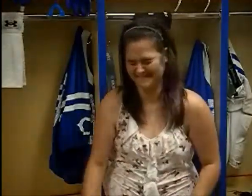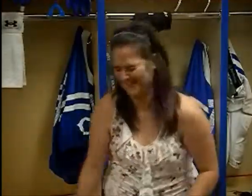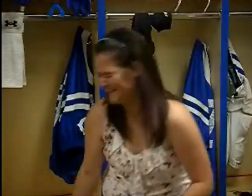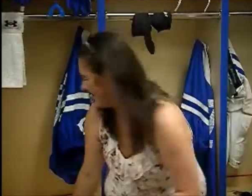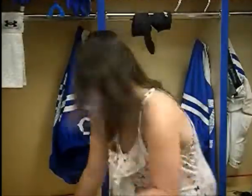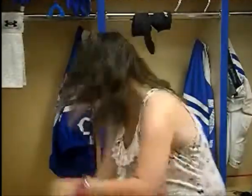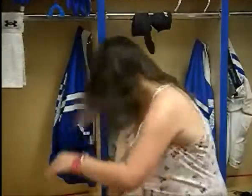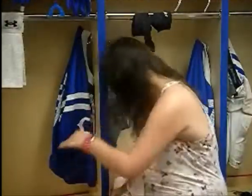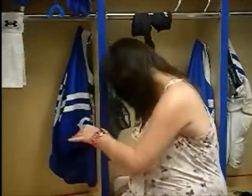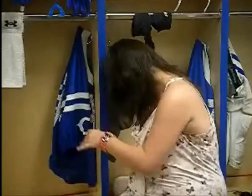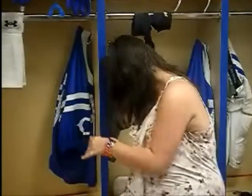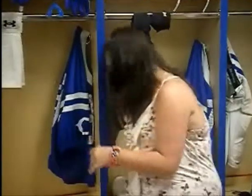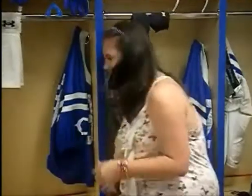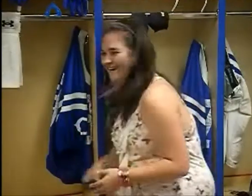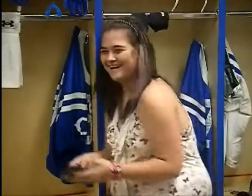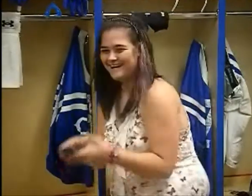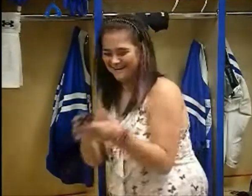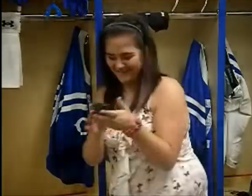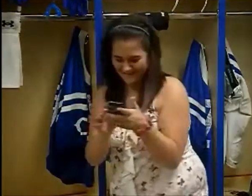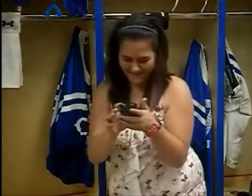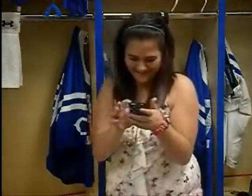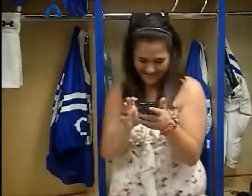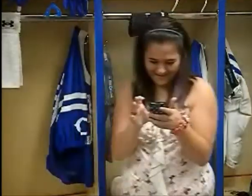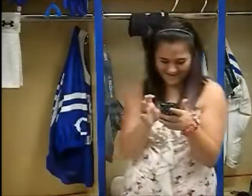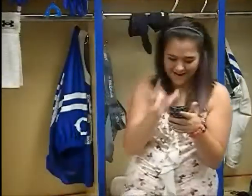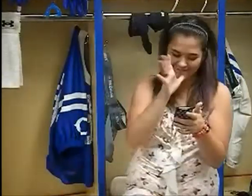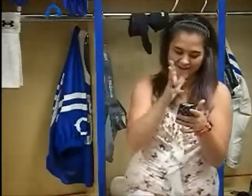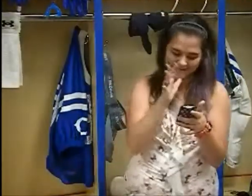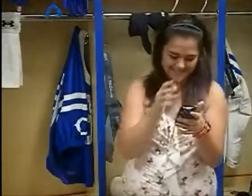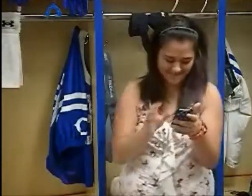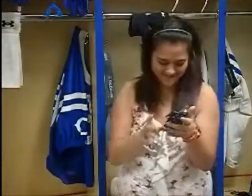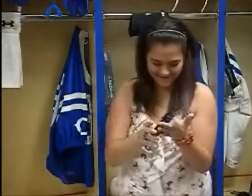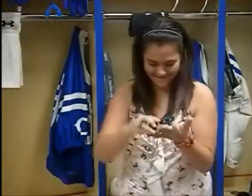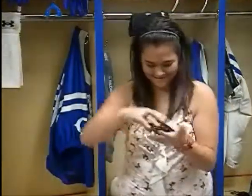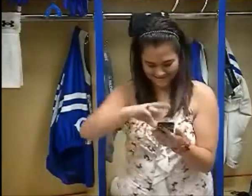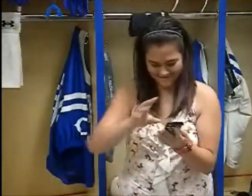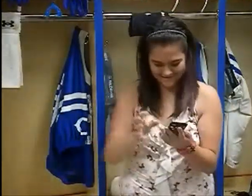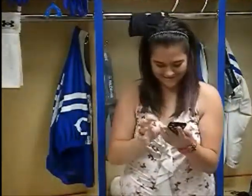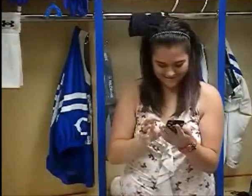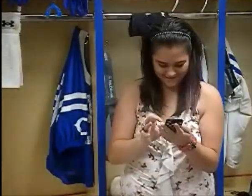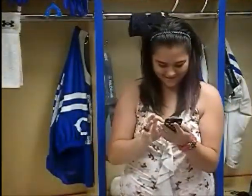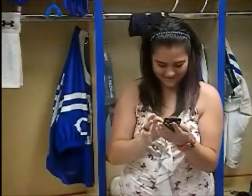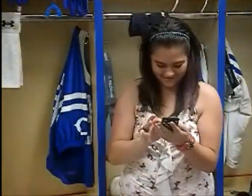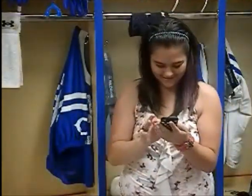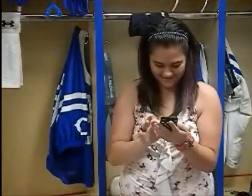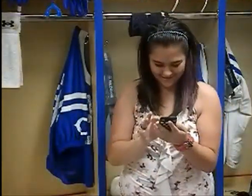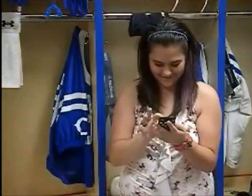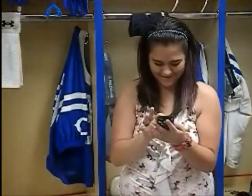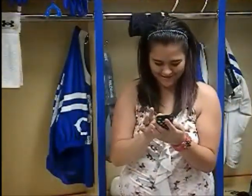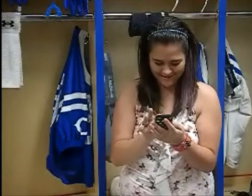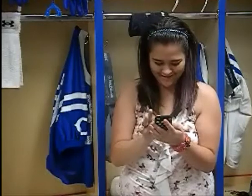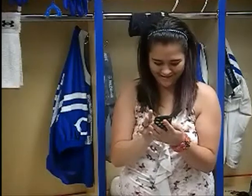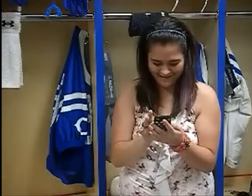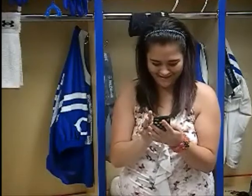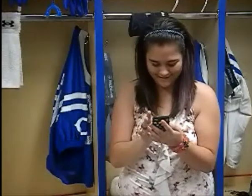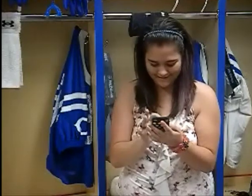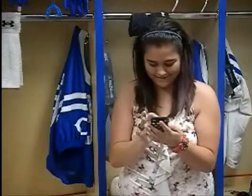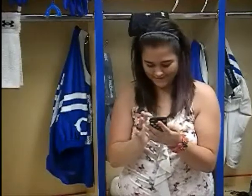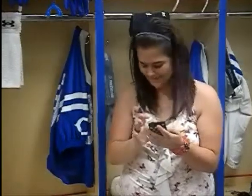King in the can of the Marbury Jack the gym, what food I forgot to call learn how to kiss and cuss and fight too Better watch out for the boys in blue In